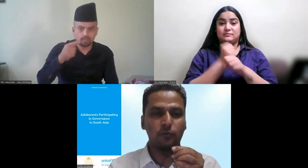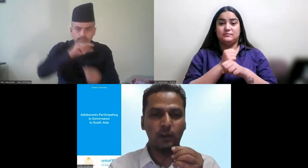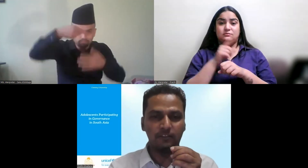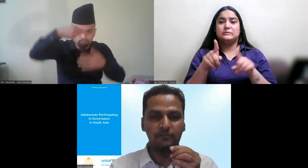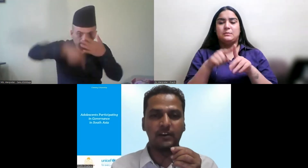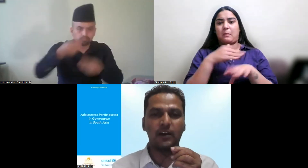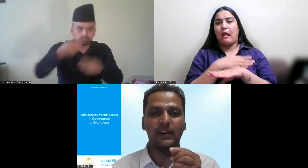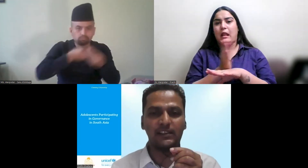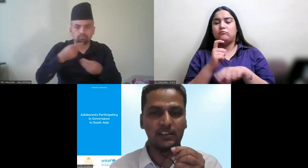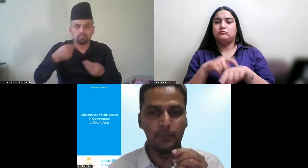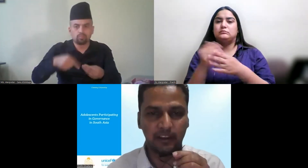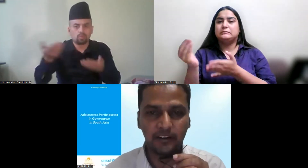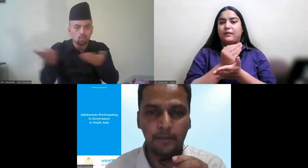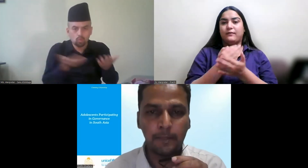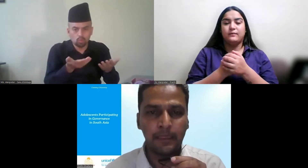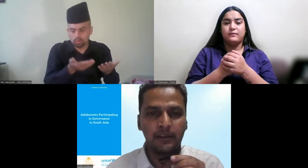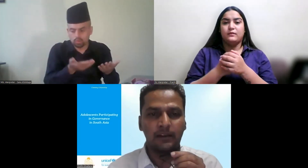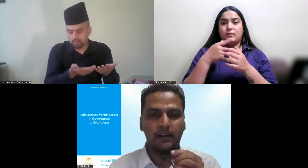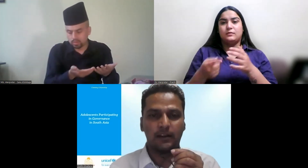like to welcome for our next speaker,